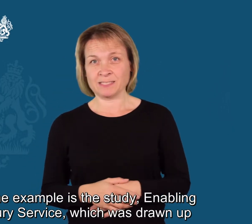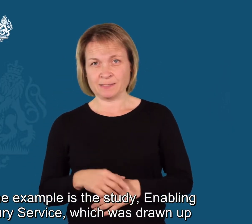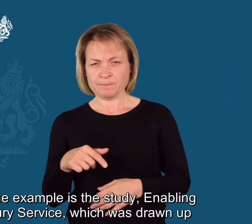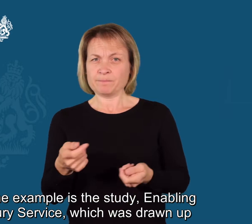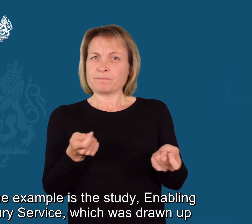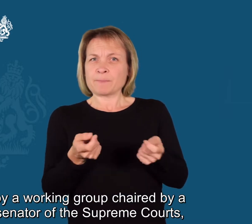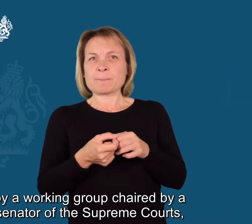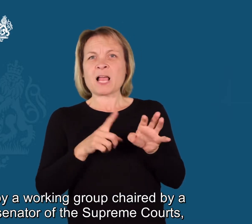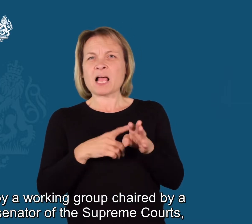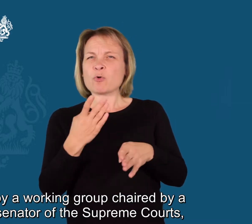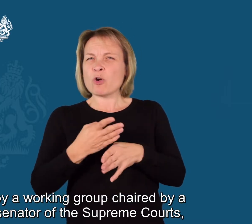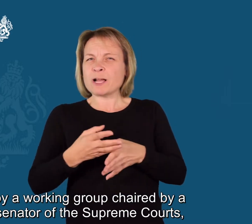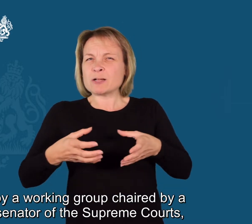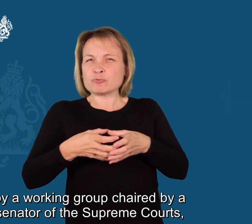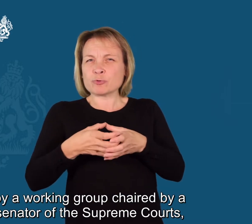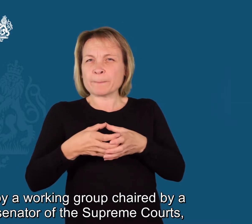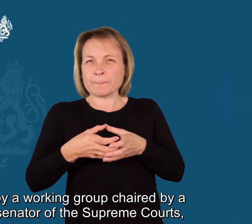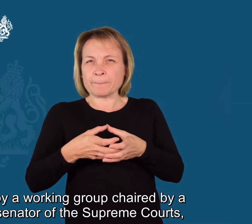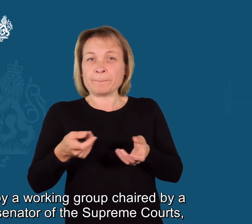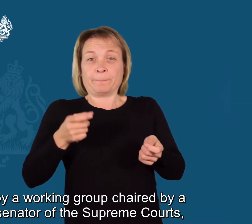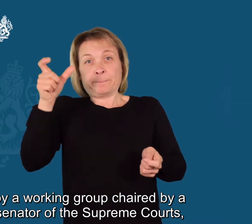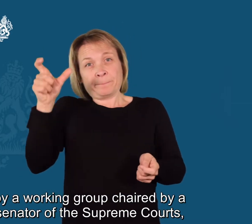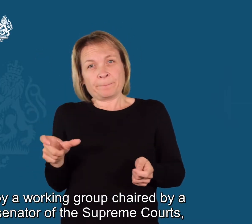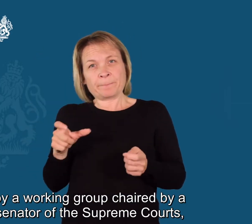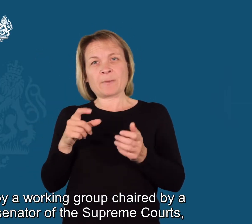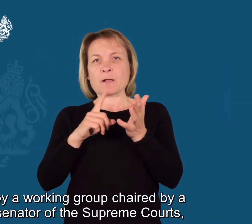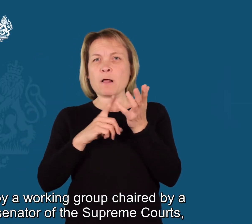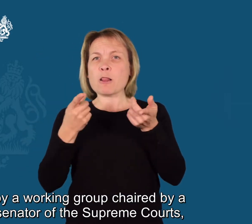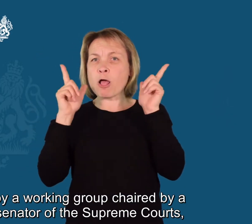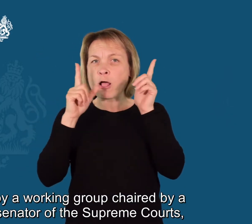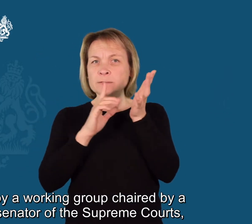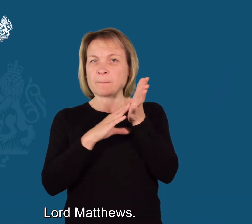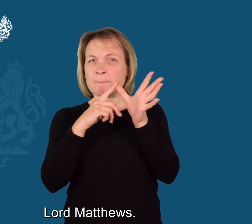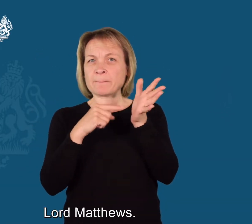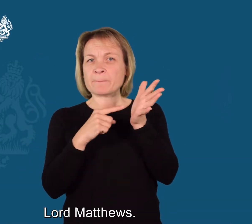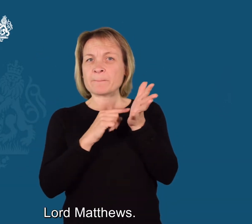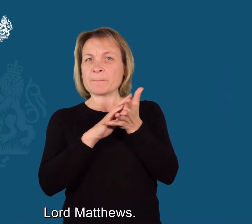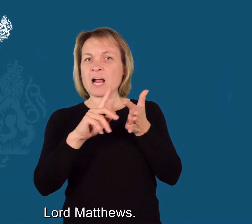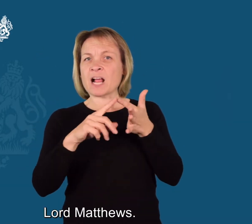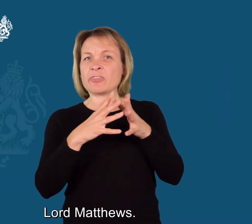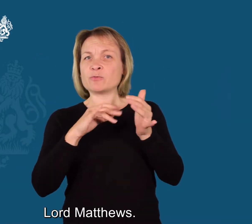which was drawn up by a working group chaired by a Senator of the Supreme Court's Lord Matthews.